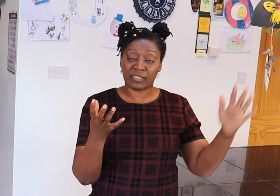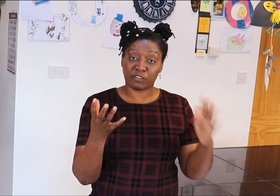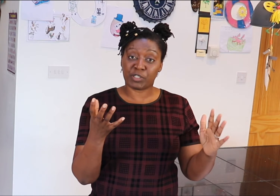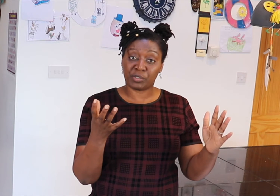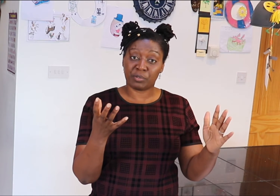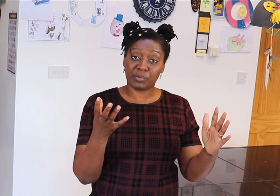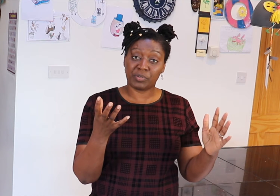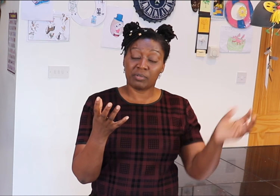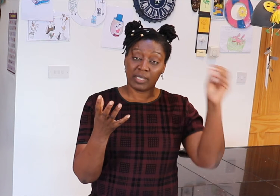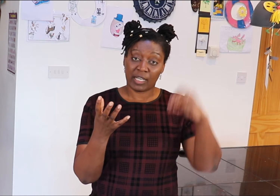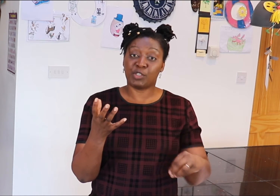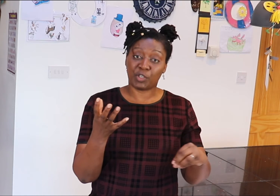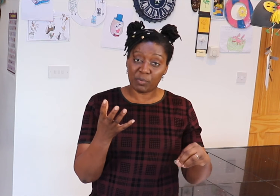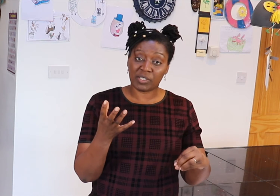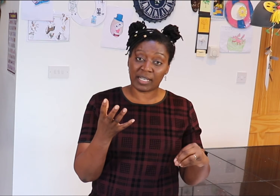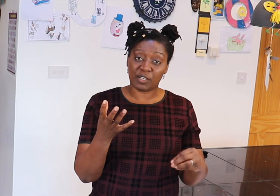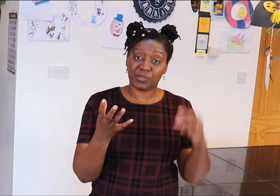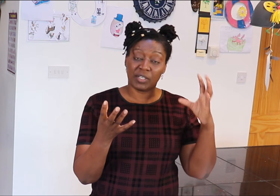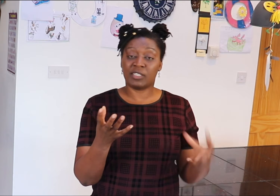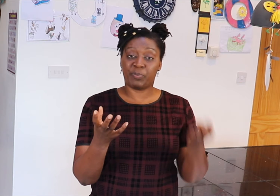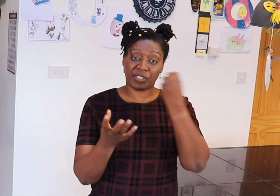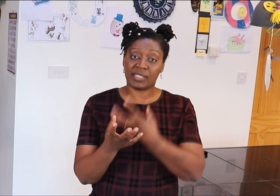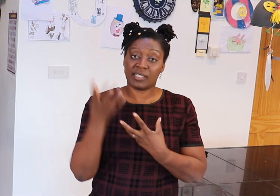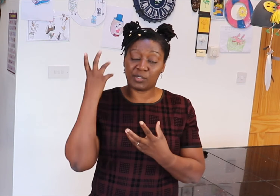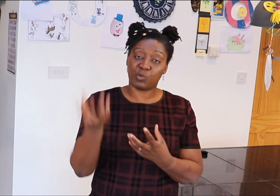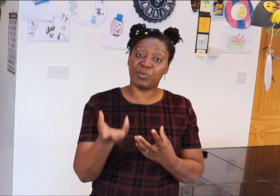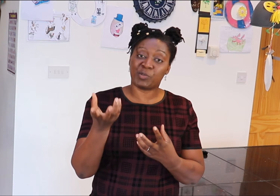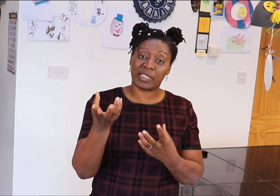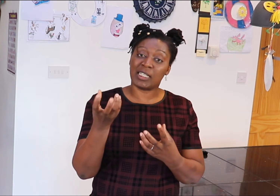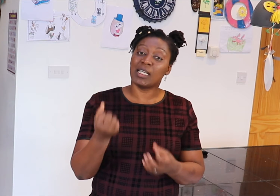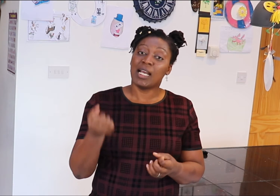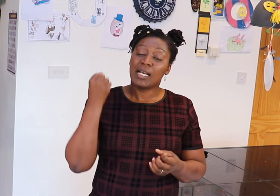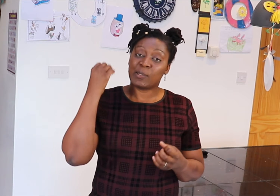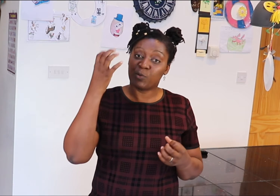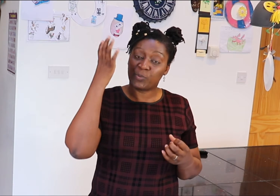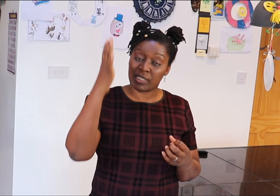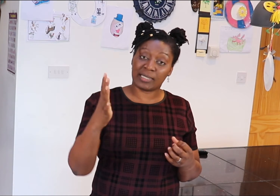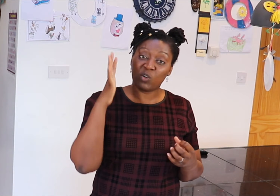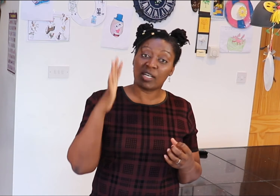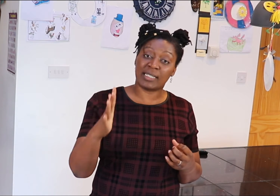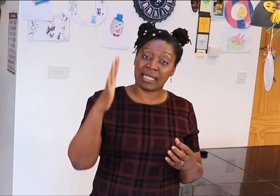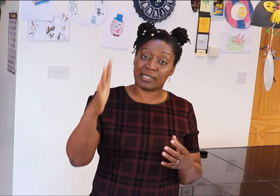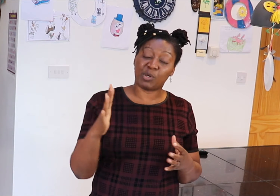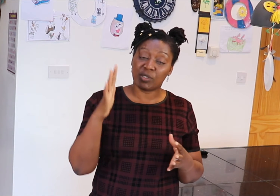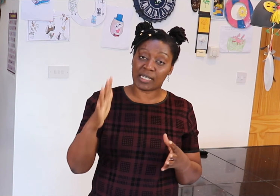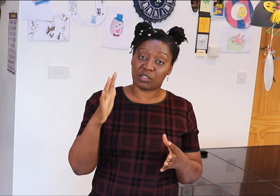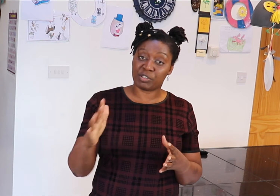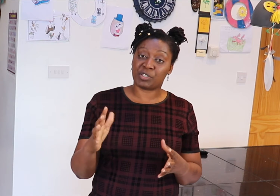of crystals into human cells, deposited into the woman's body. The woman's body still contains their own set of